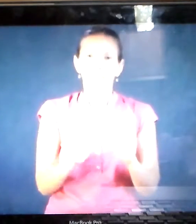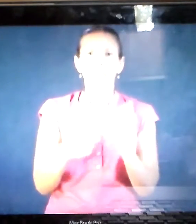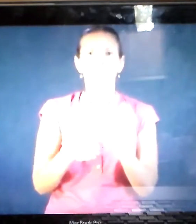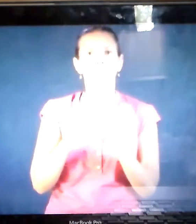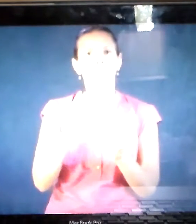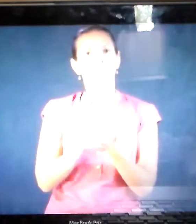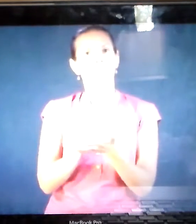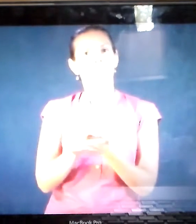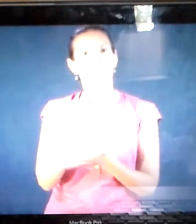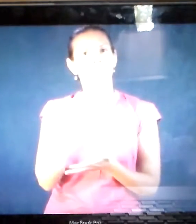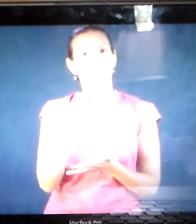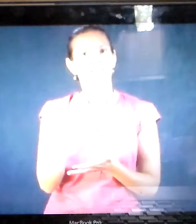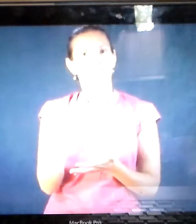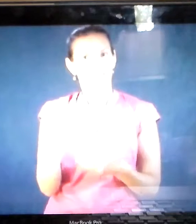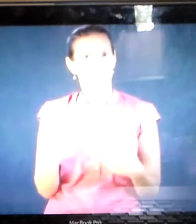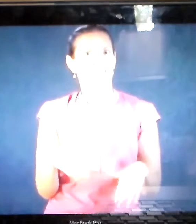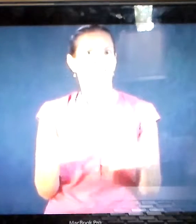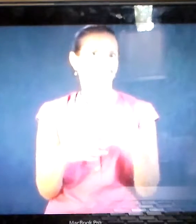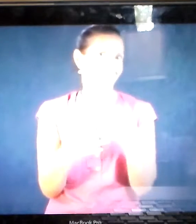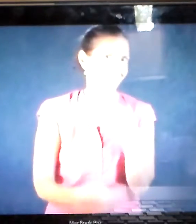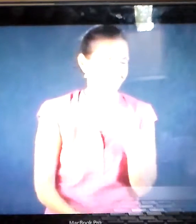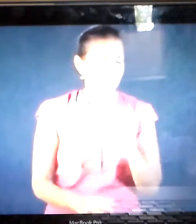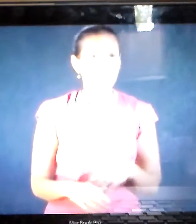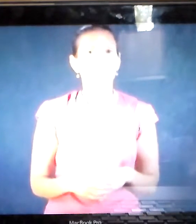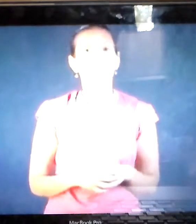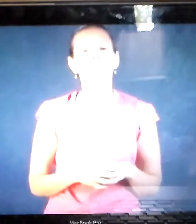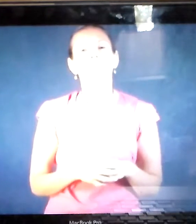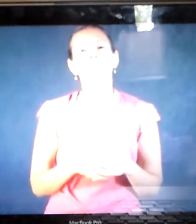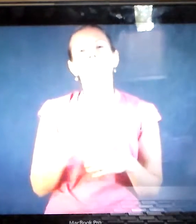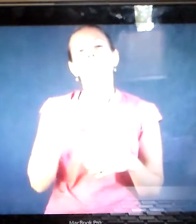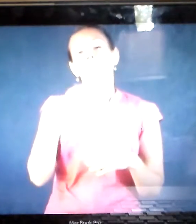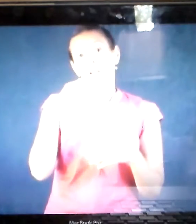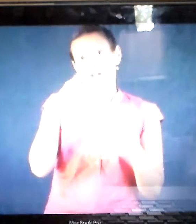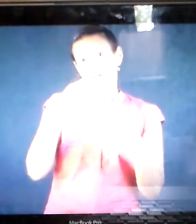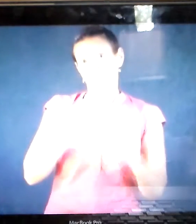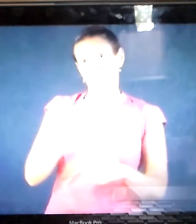over 1,000 different examples of these ASL schools, and